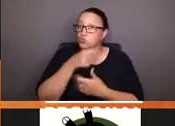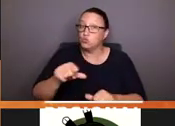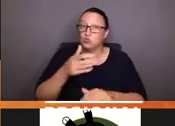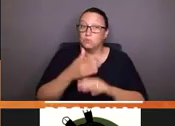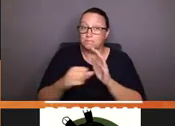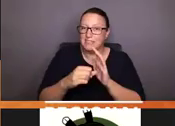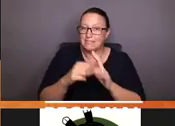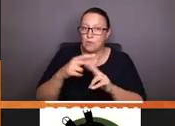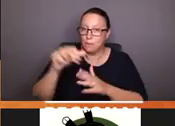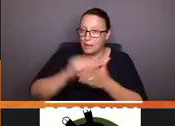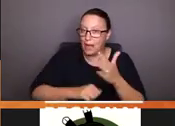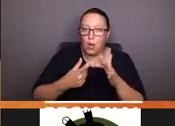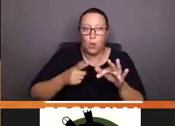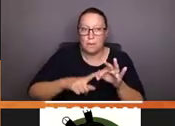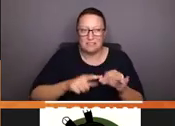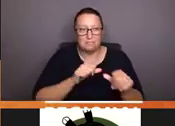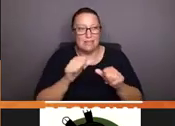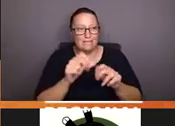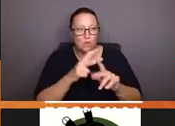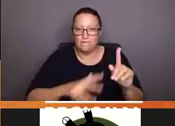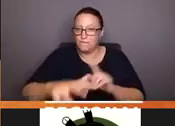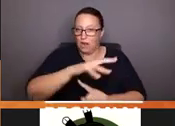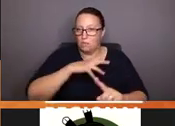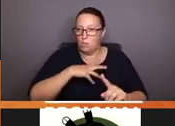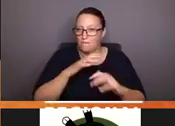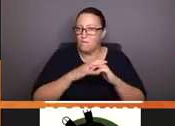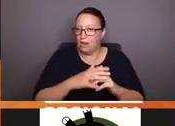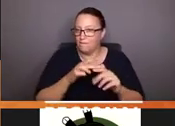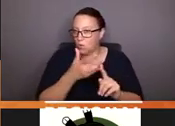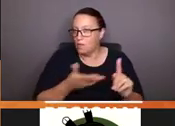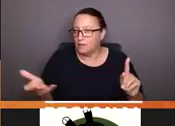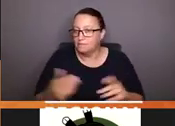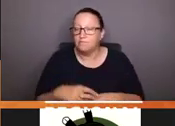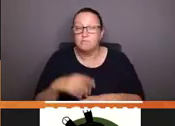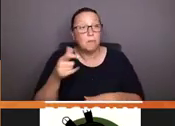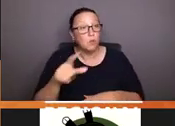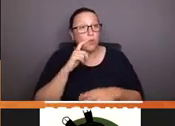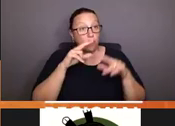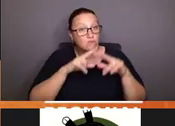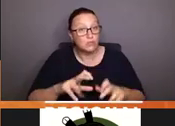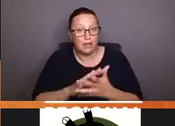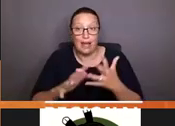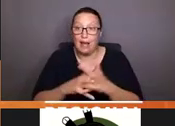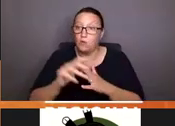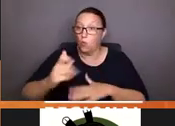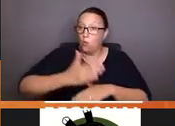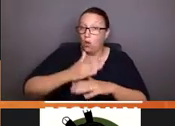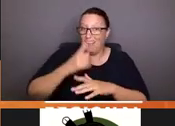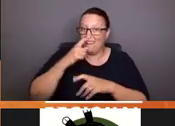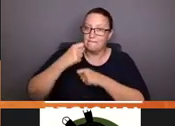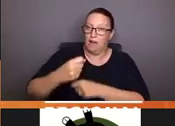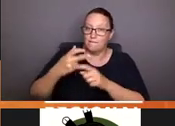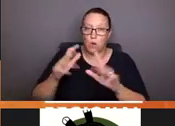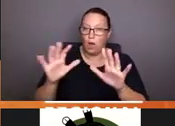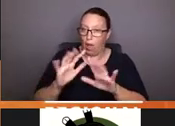that is more environmentally friendly. You might do research into the ways that your practice can fight climate change or